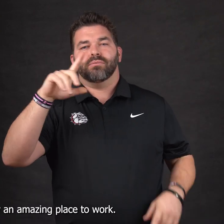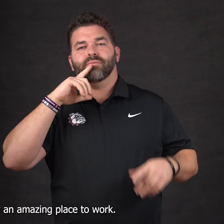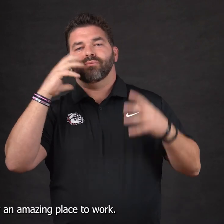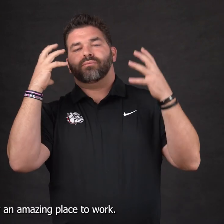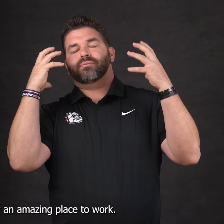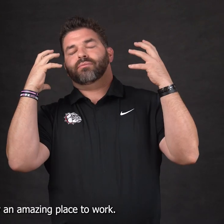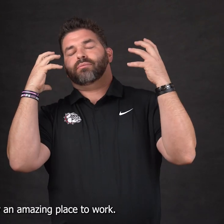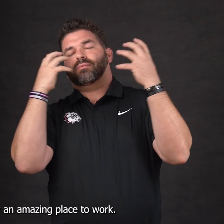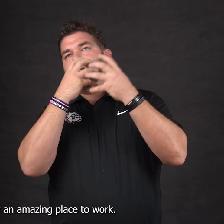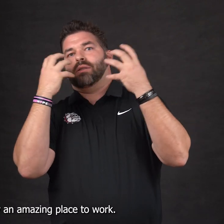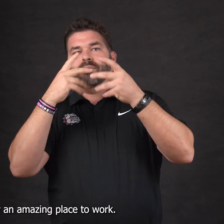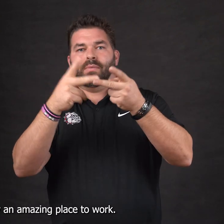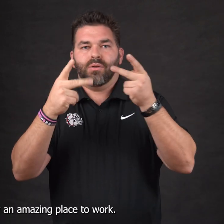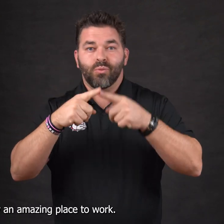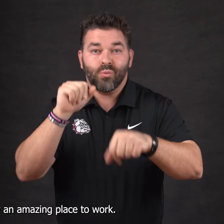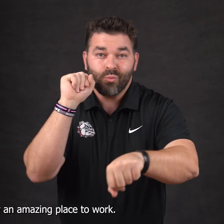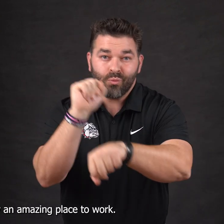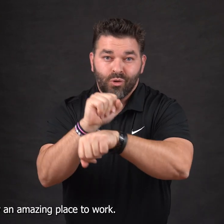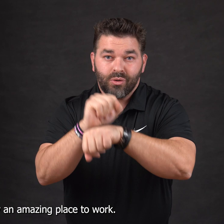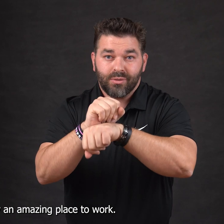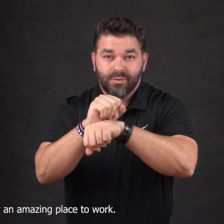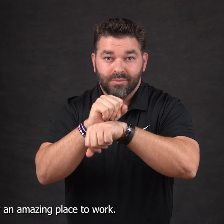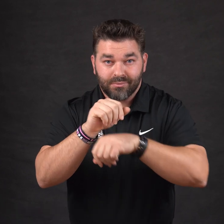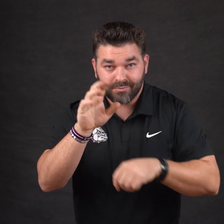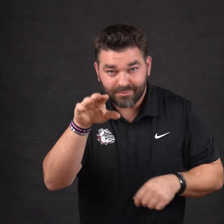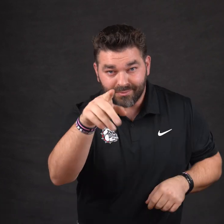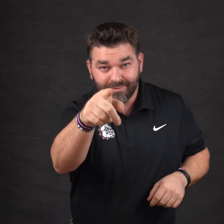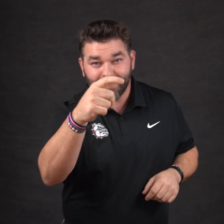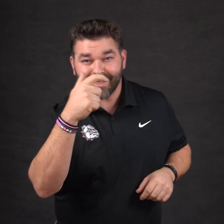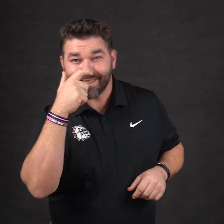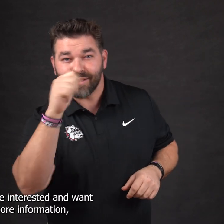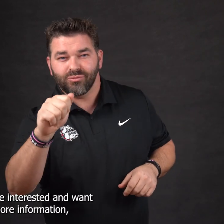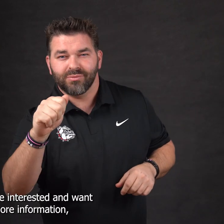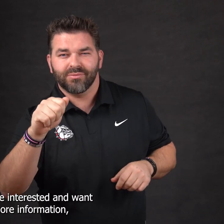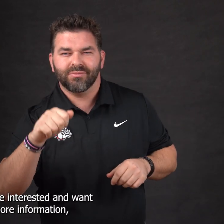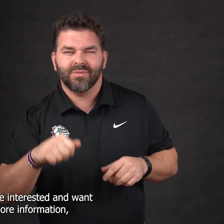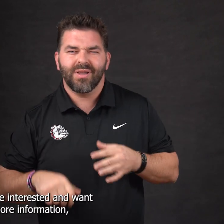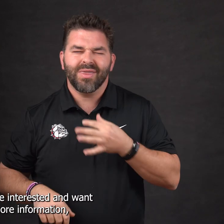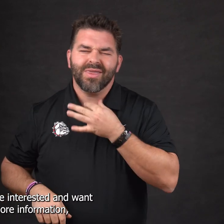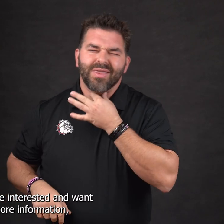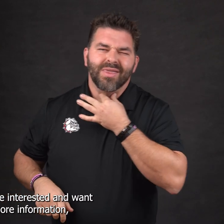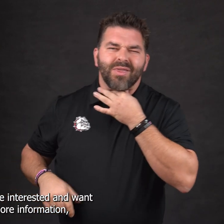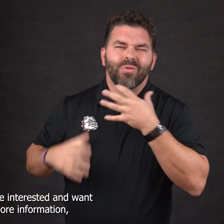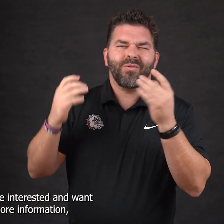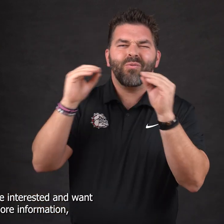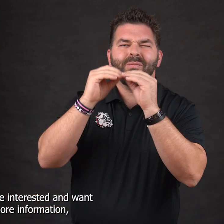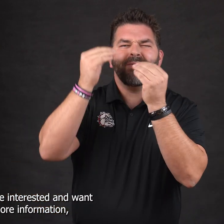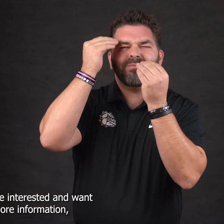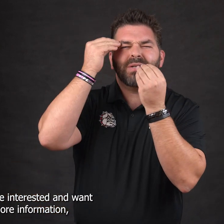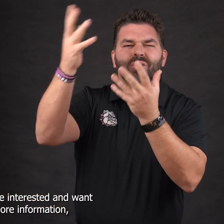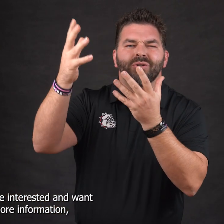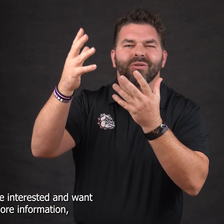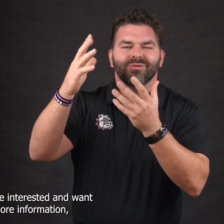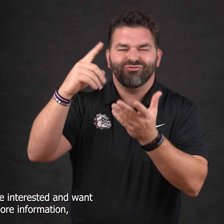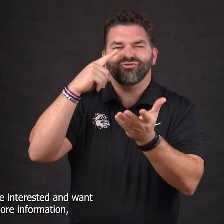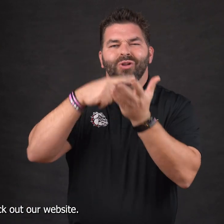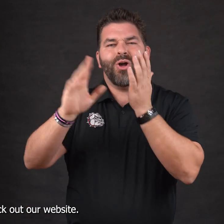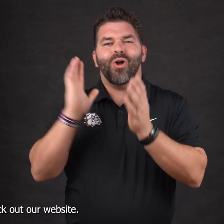CSDB is truly an amazing place to work. If you are interested and want more information, check